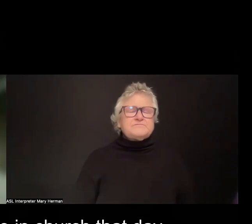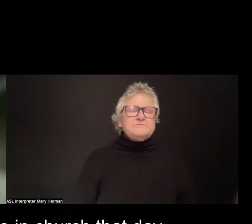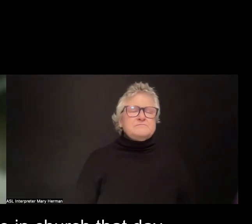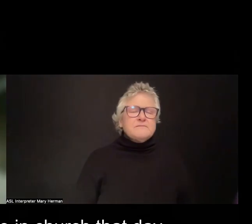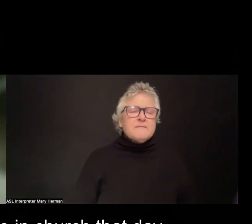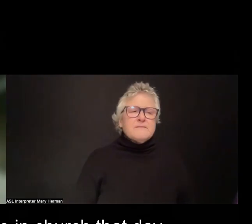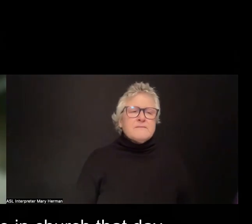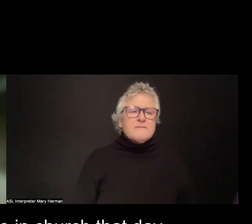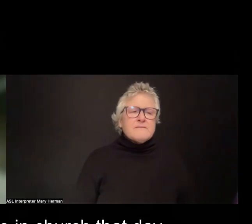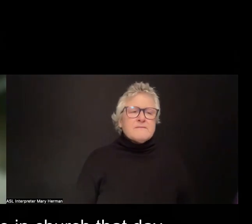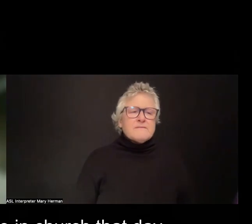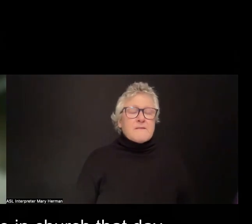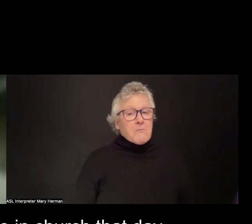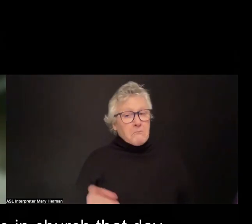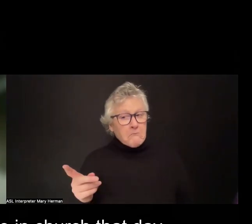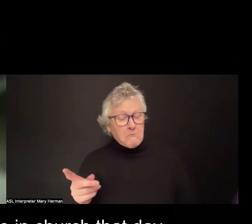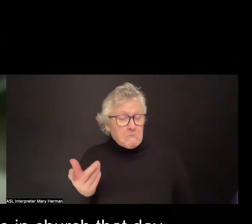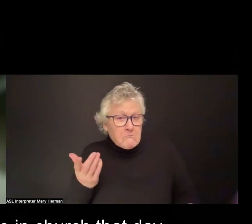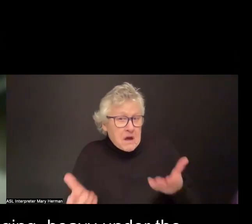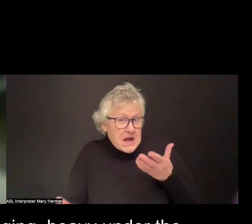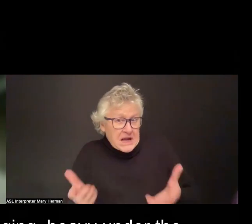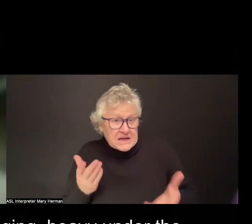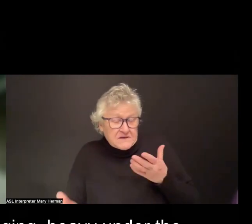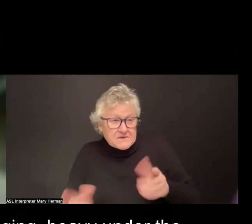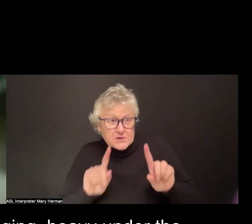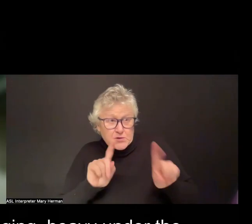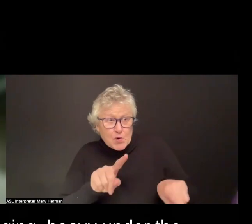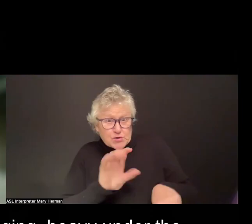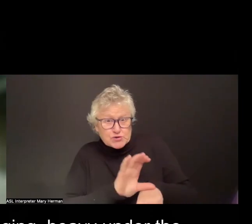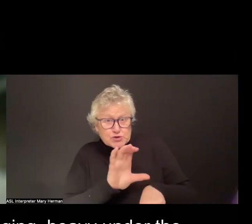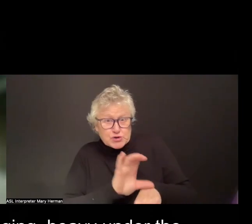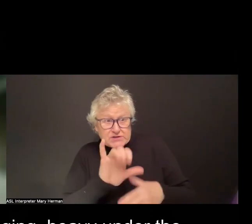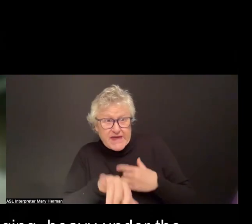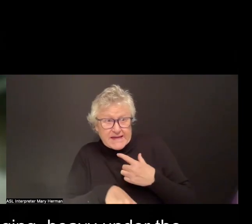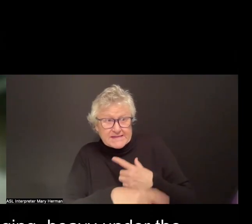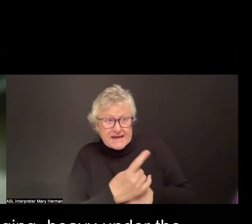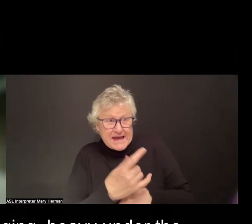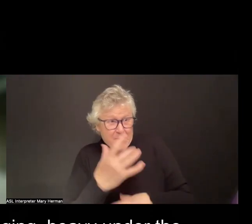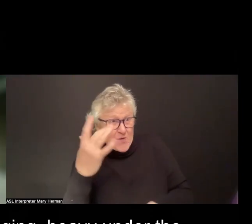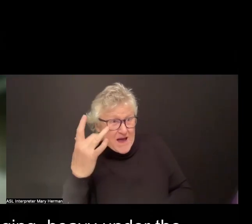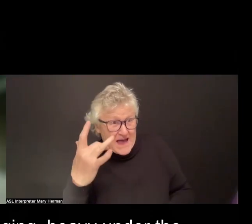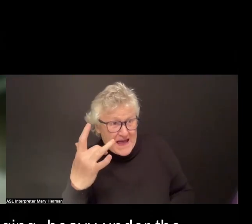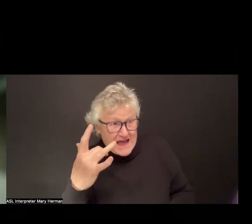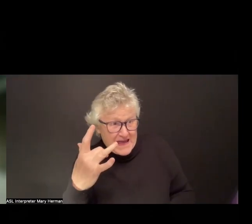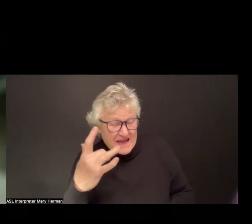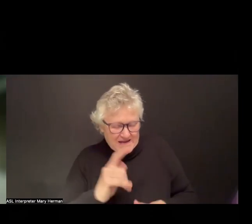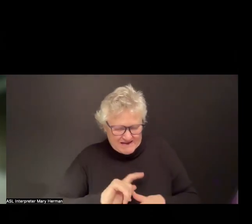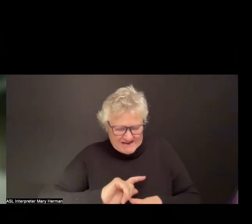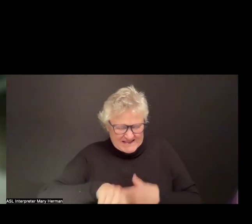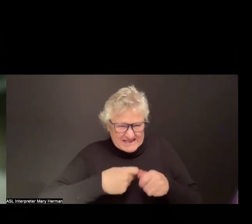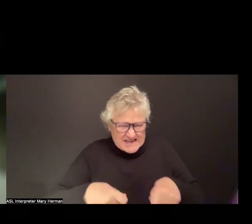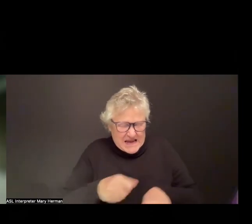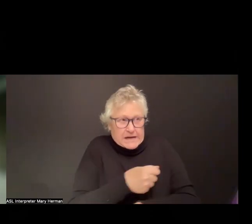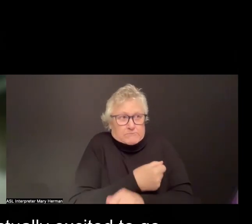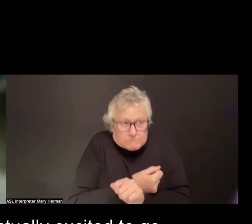They might even be in church that day, their wrists all bound together, their ashamed heads hanging, heavy under the curious stares and barely concealed whispers of all of